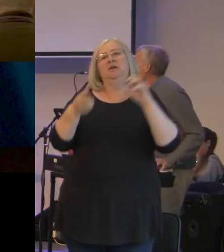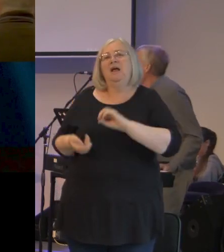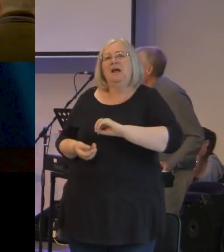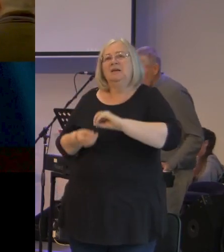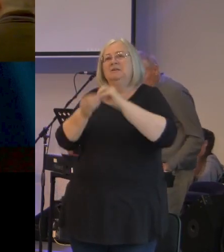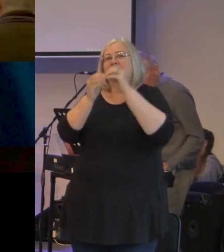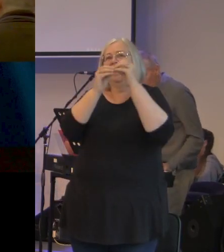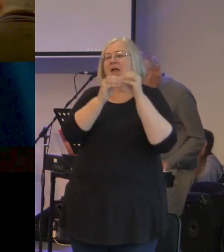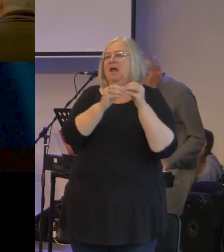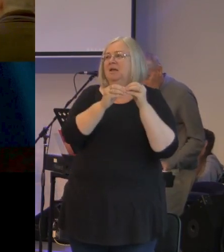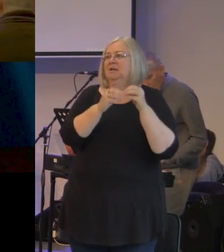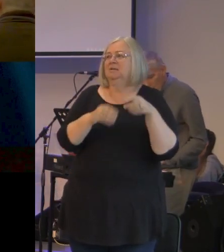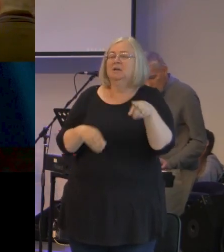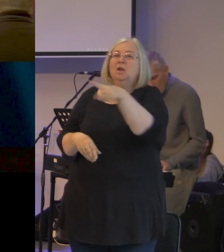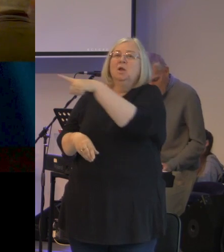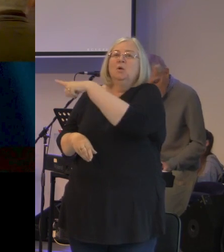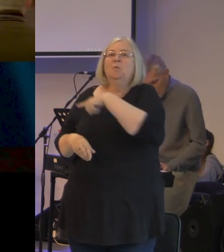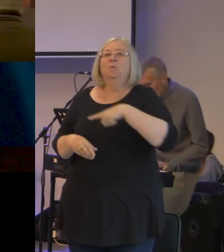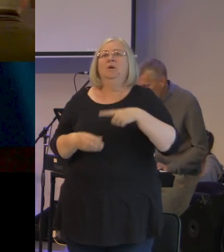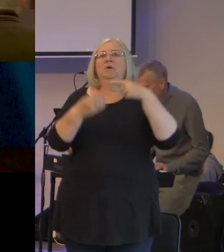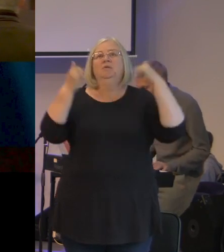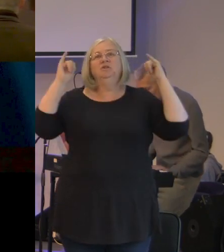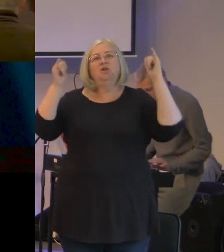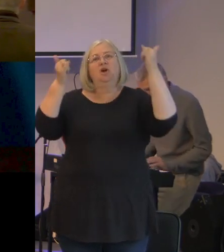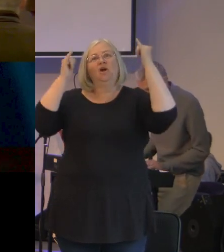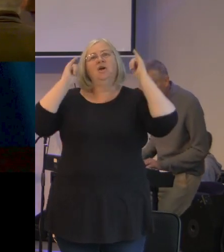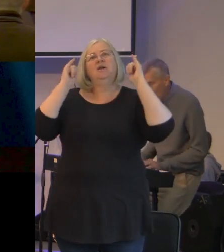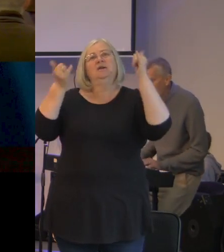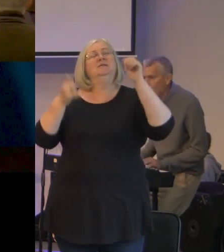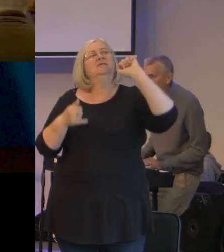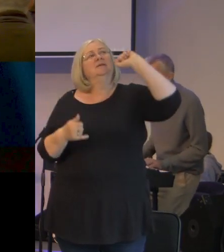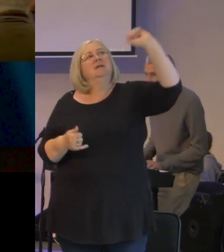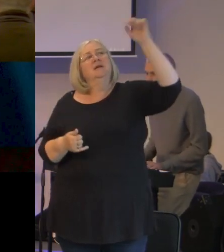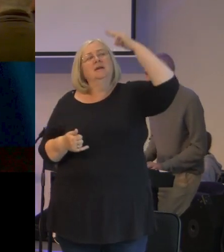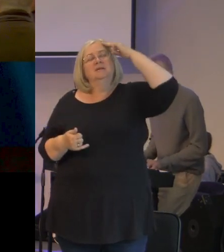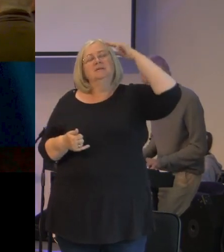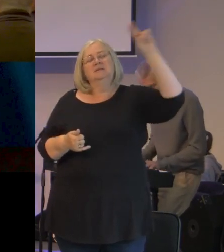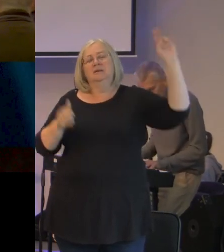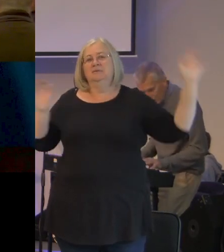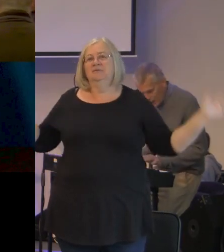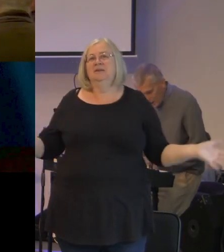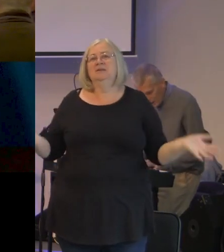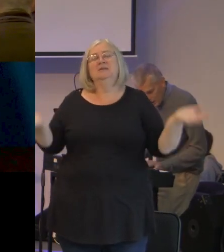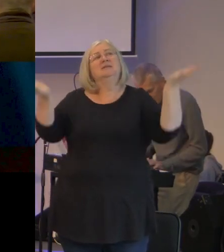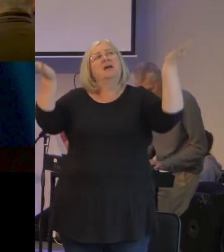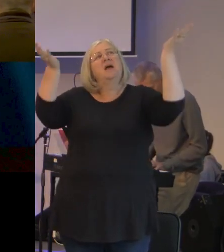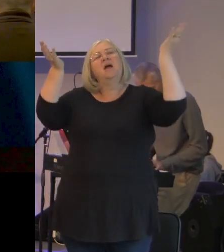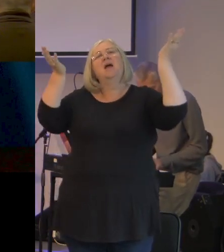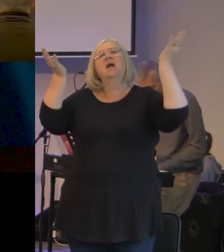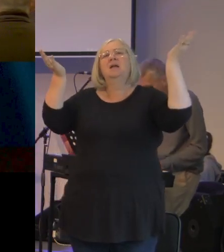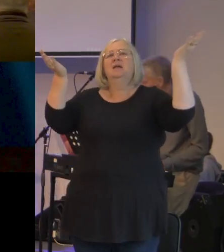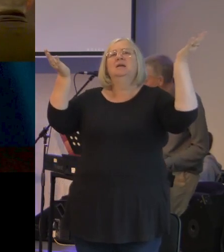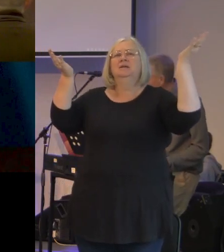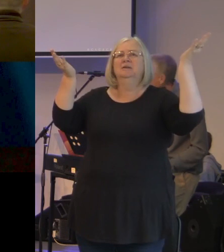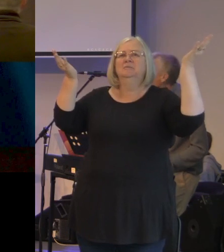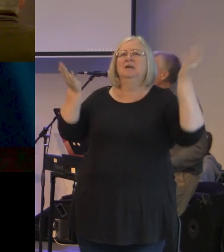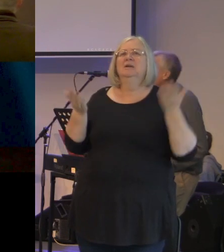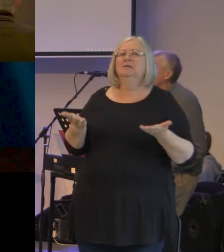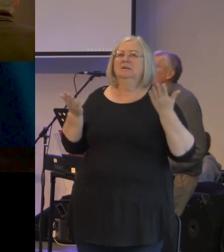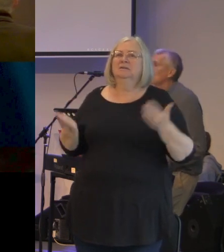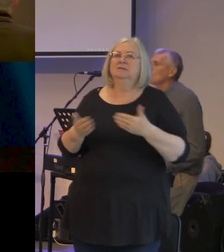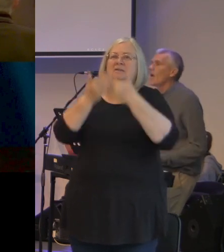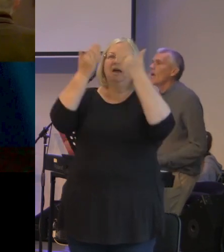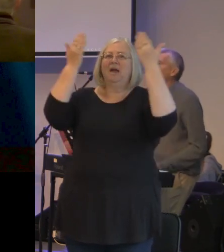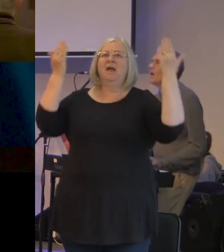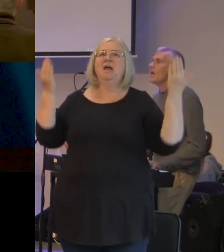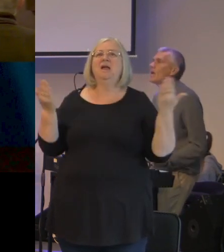Lord has made. We will rejoice as we lift his name. This